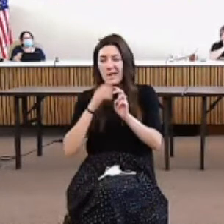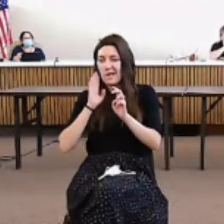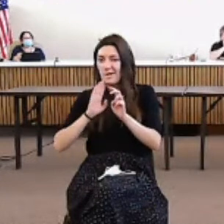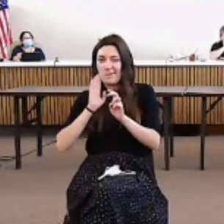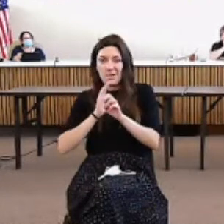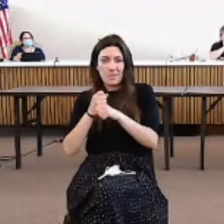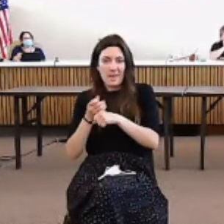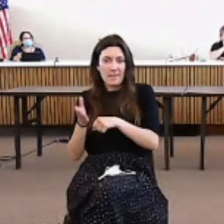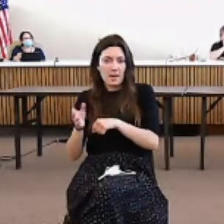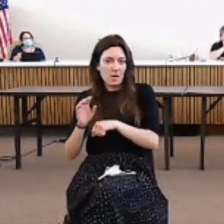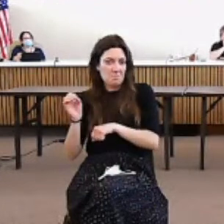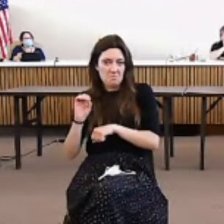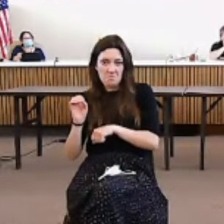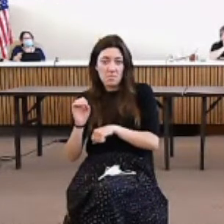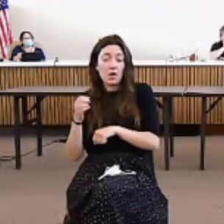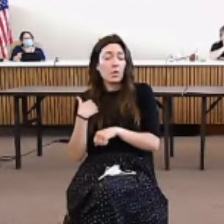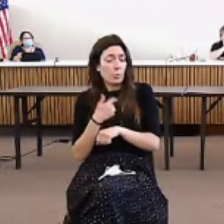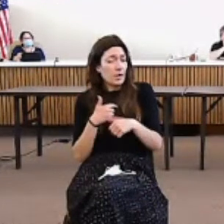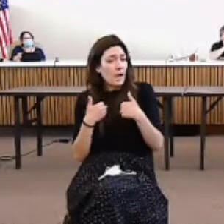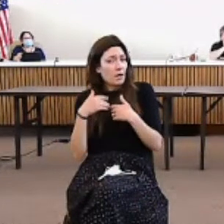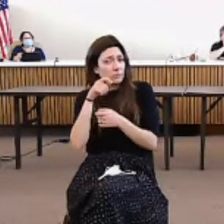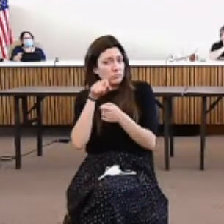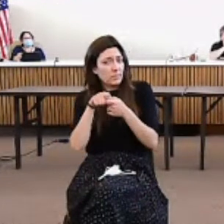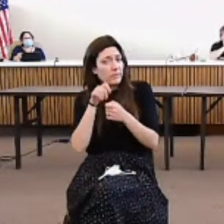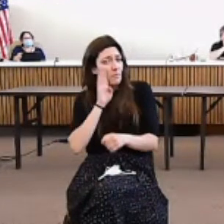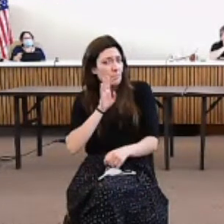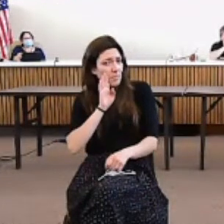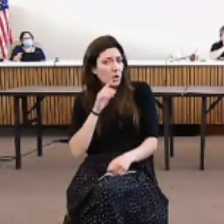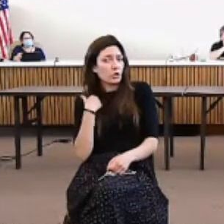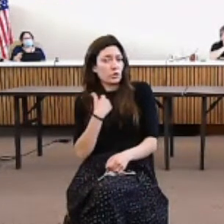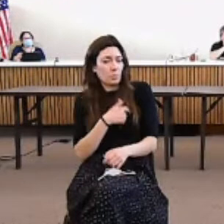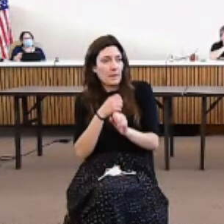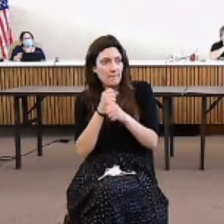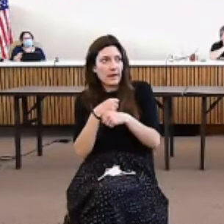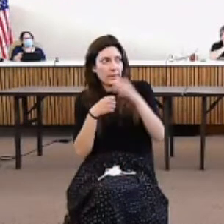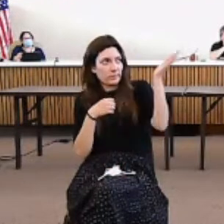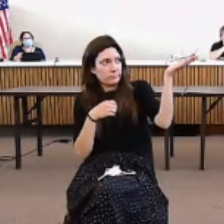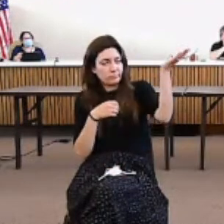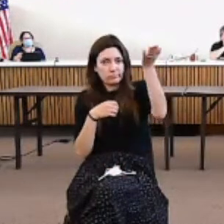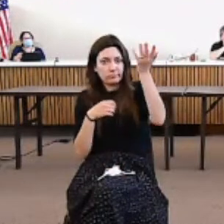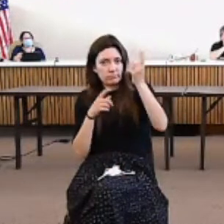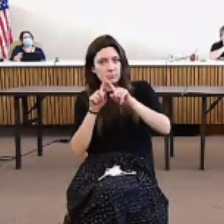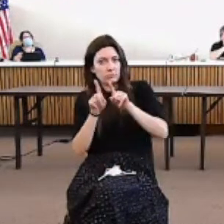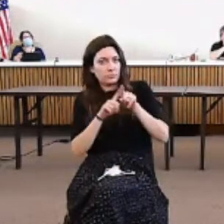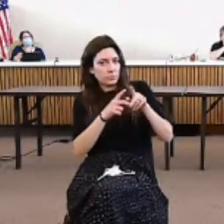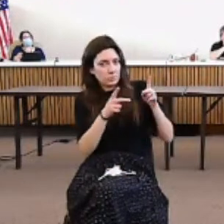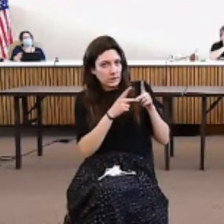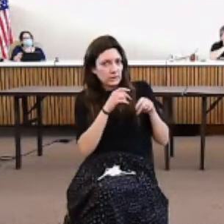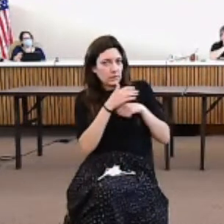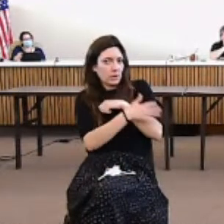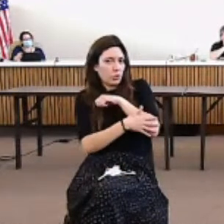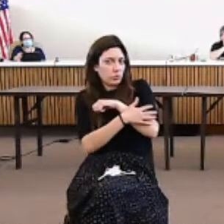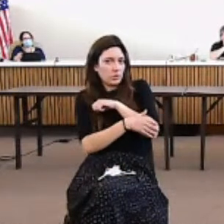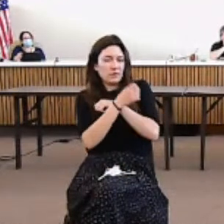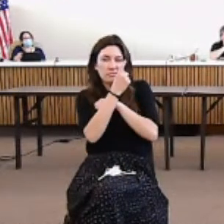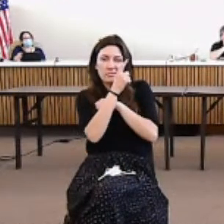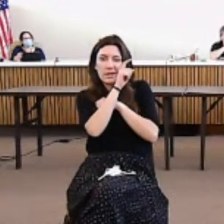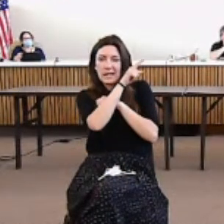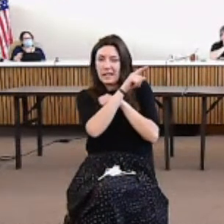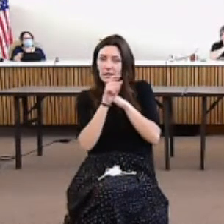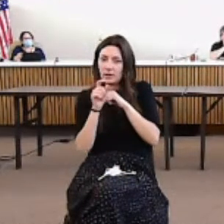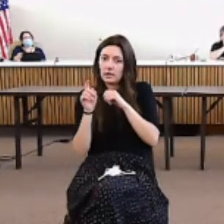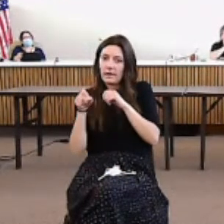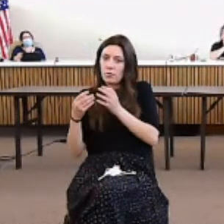BJ's Restaurants beers, which we brew at our breweries throughout the country. That can only be purchased at a